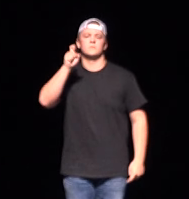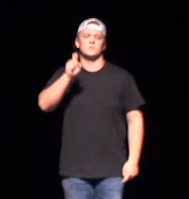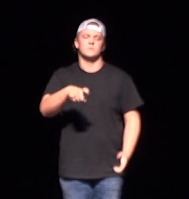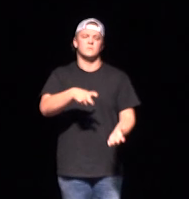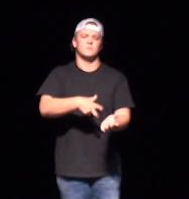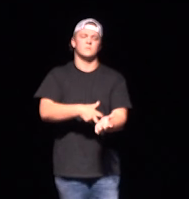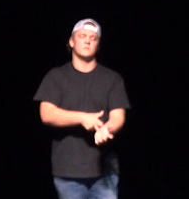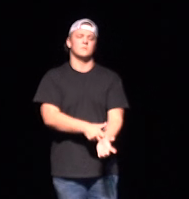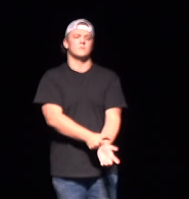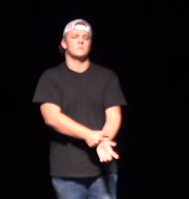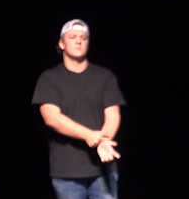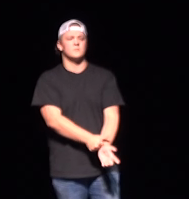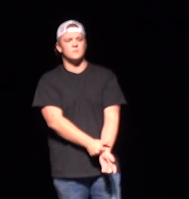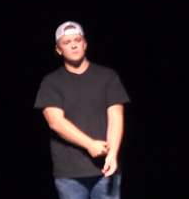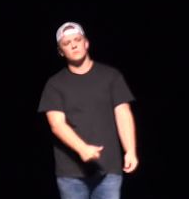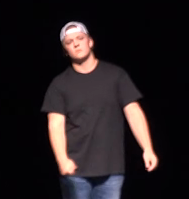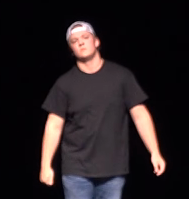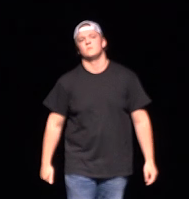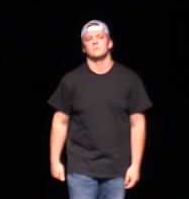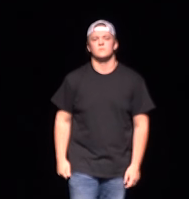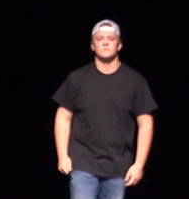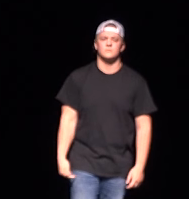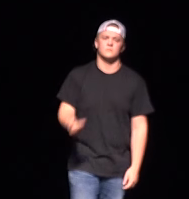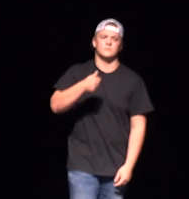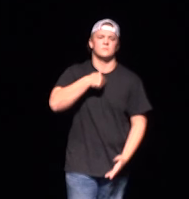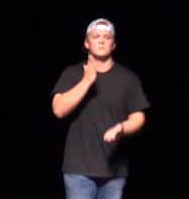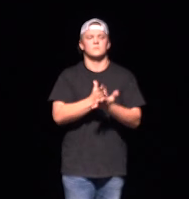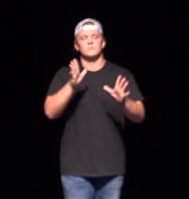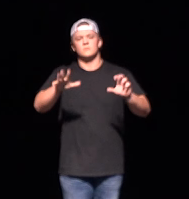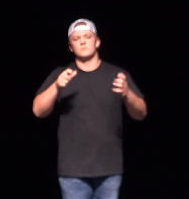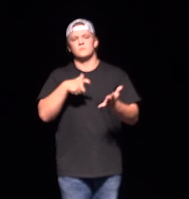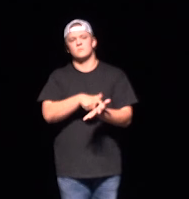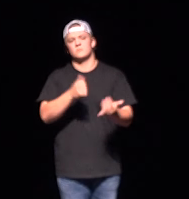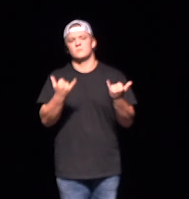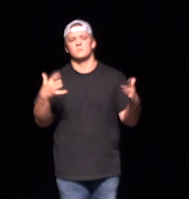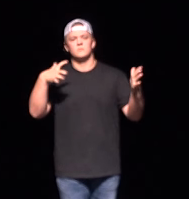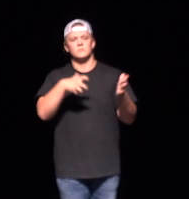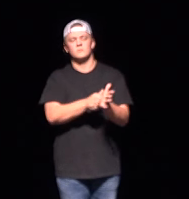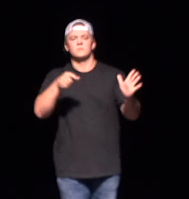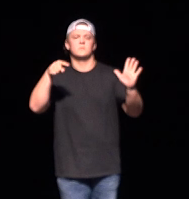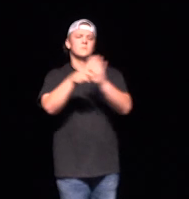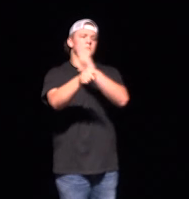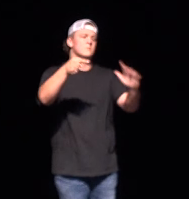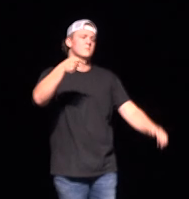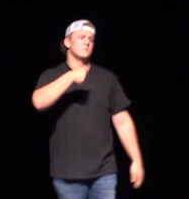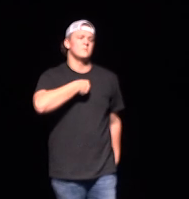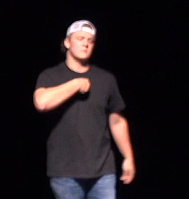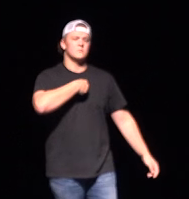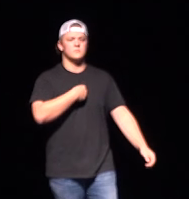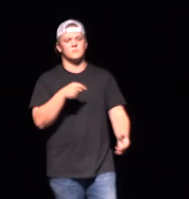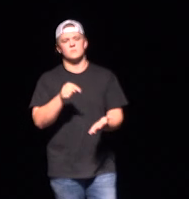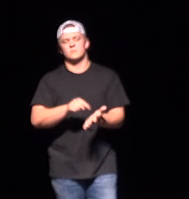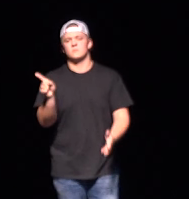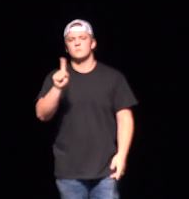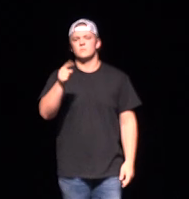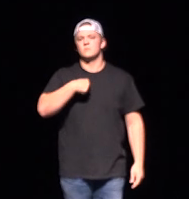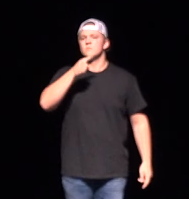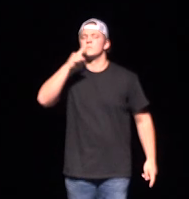think I hate them I stop taking the drugs, they're not a drugs technique This is the part